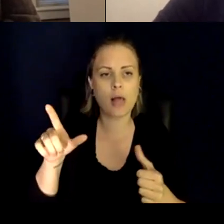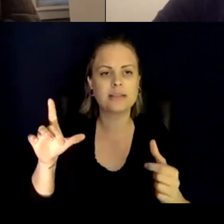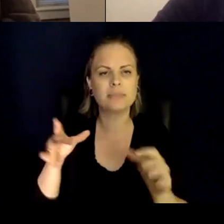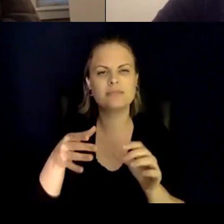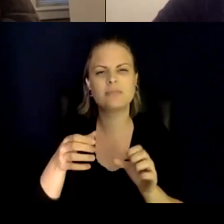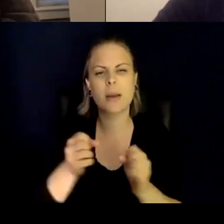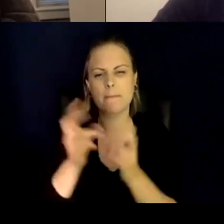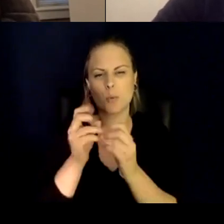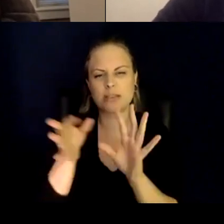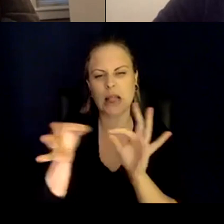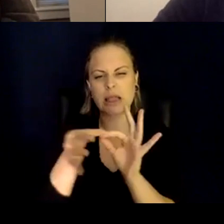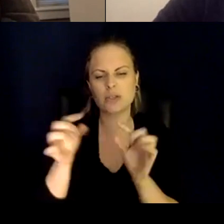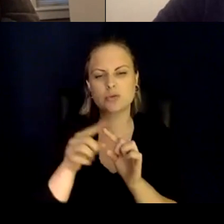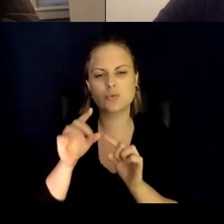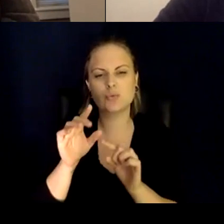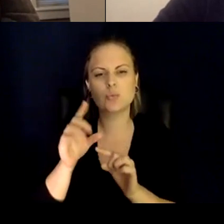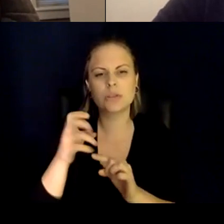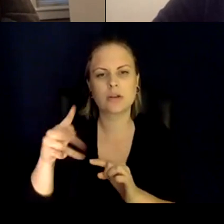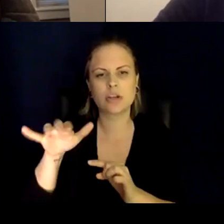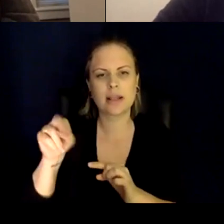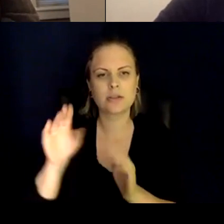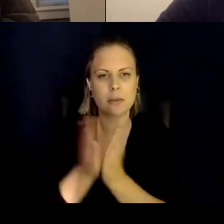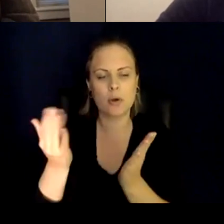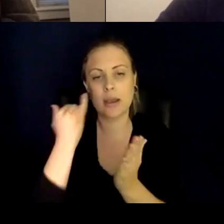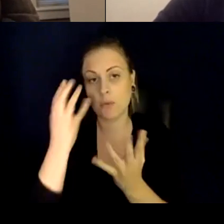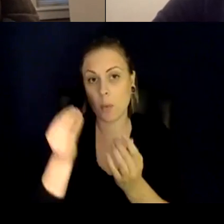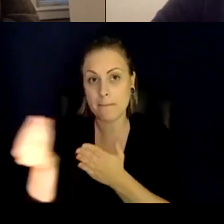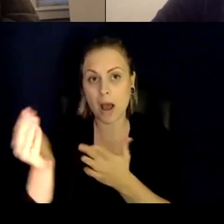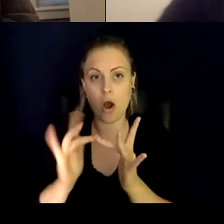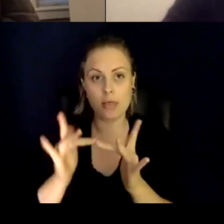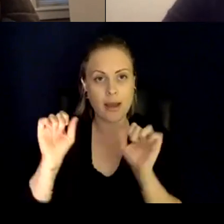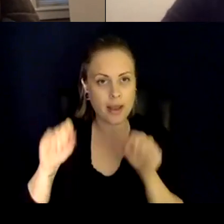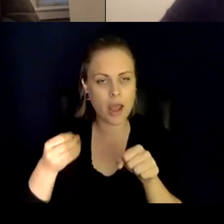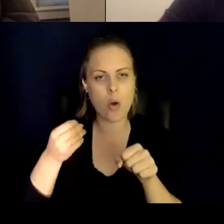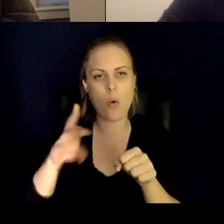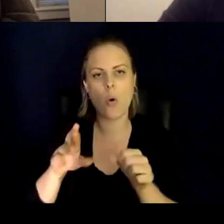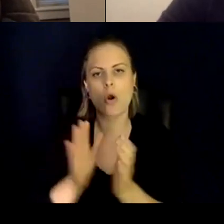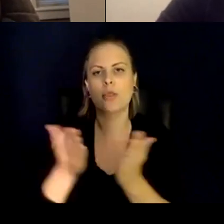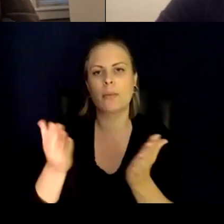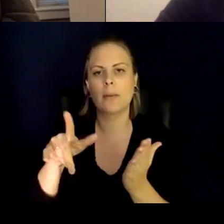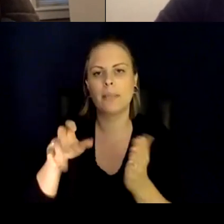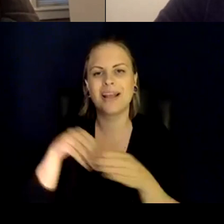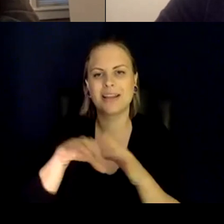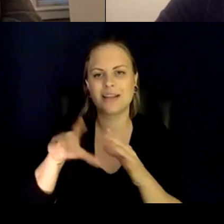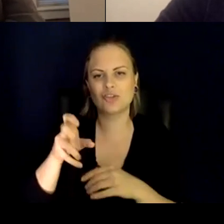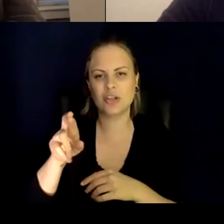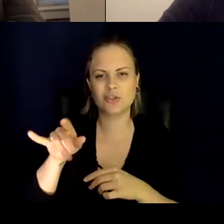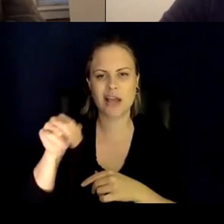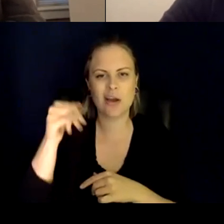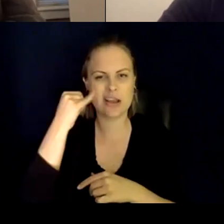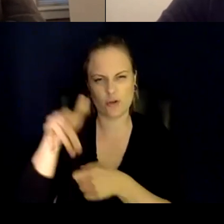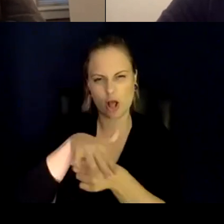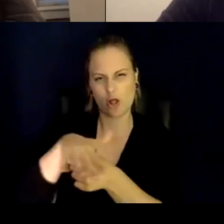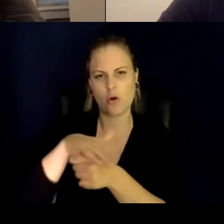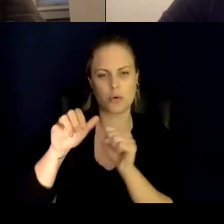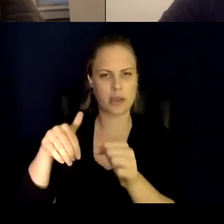both at the Ivy Bookshop in Baltimore, if you want to buy it online, or at the Book Plate in Chestertown, if you are local and able